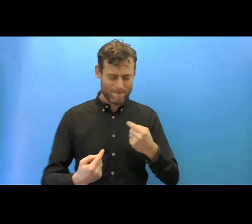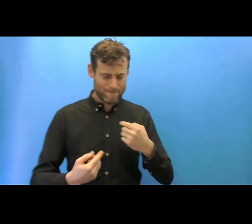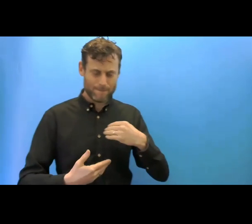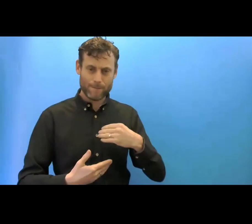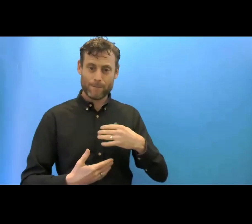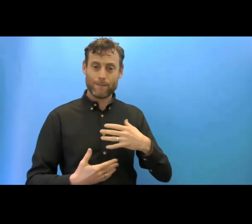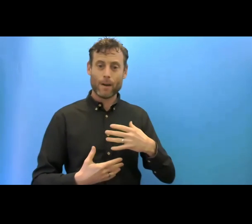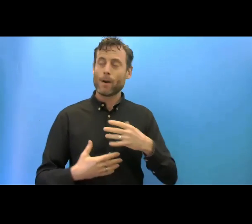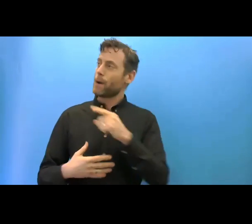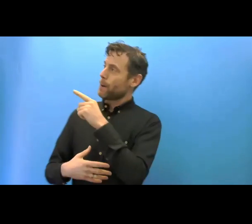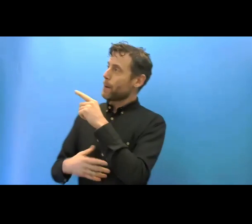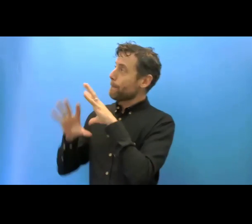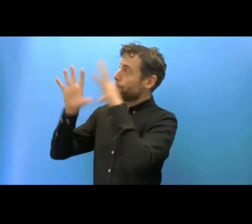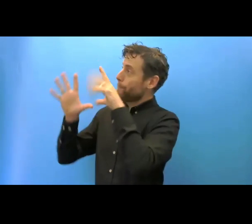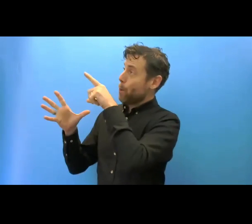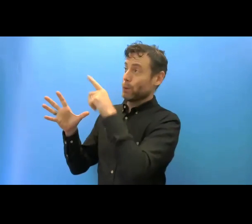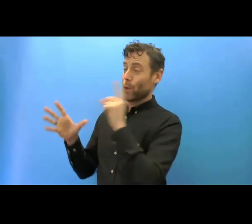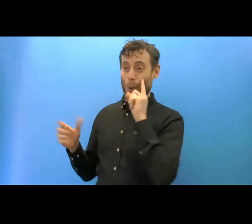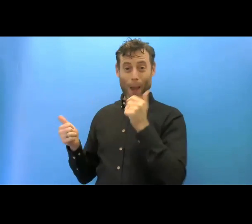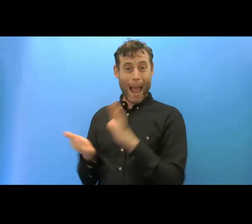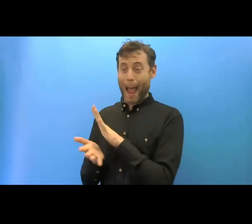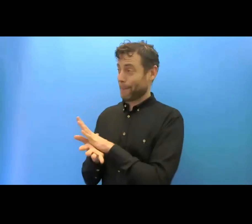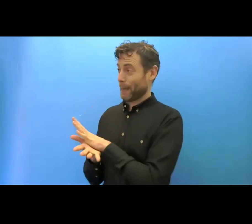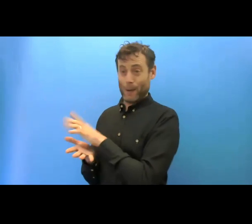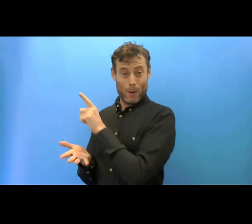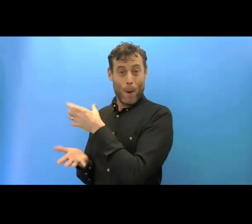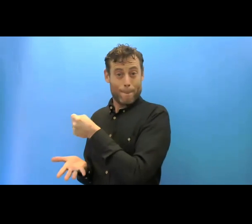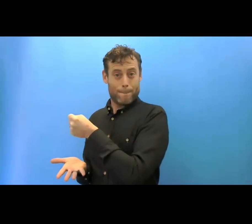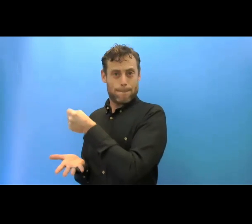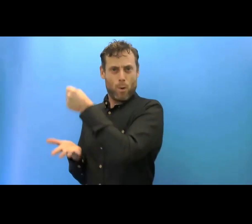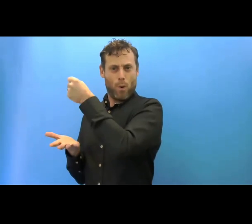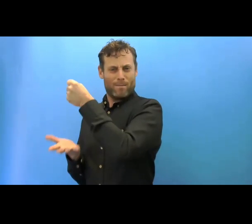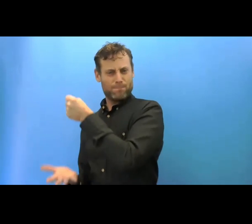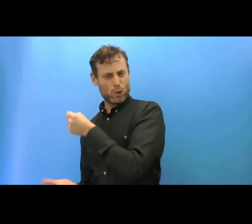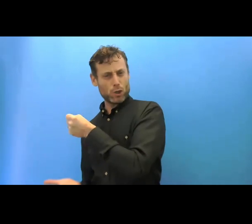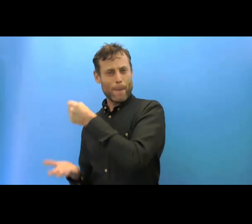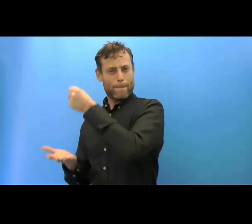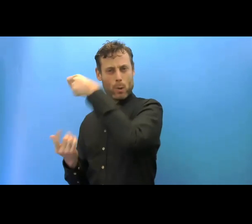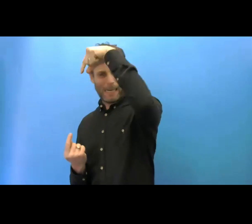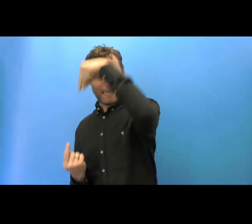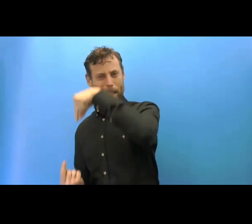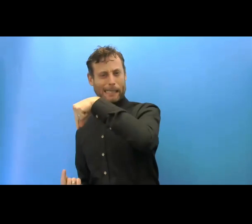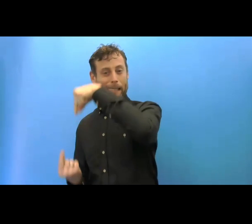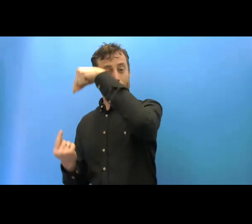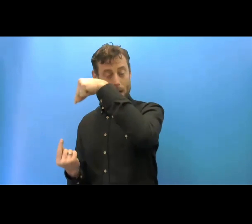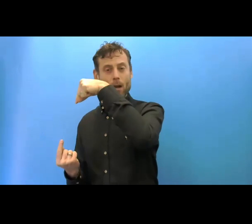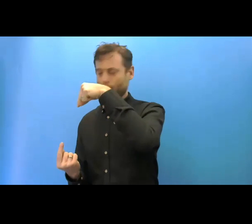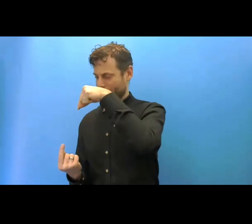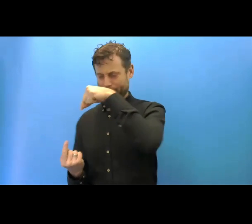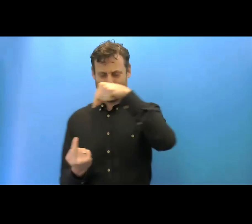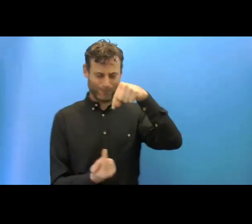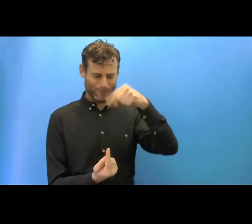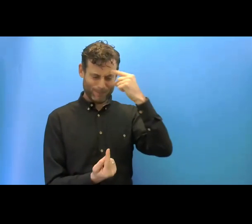of balloons and the restraint and the slight oddity of it all. And that's kind of how Never Happier came about.